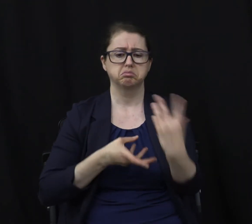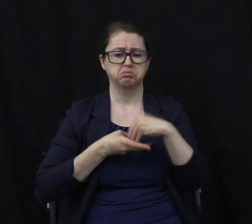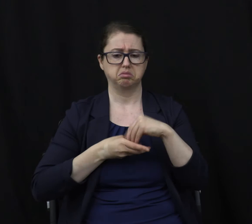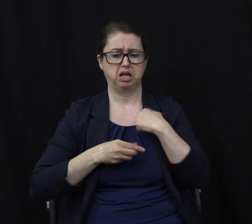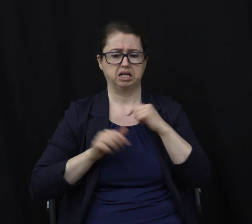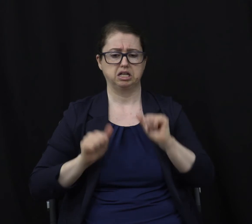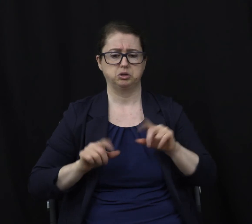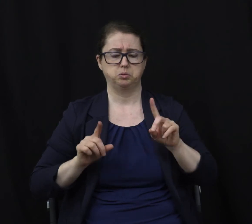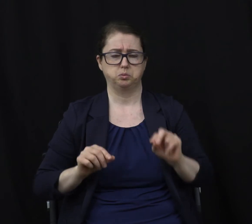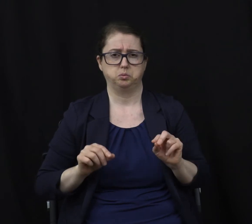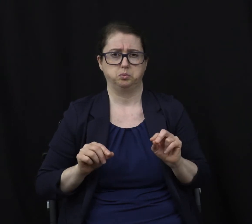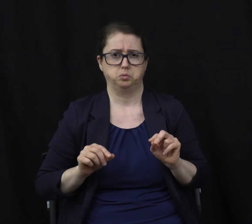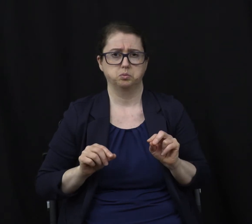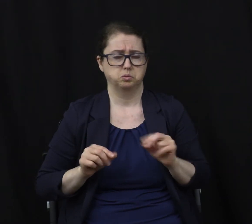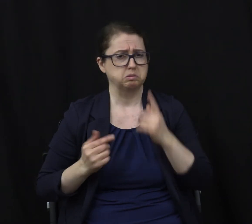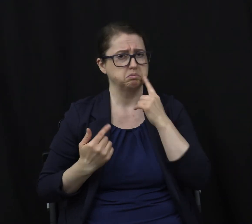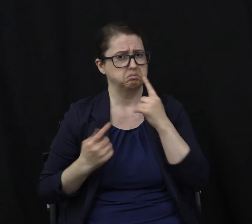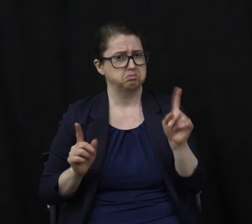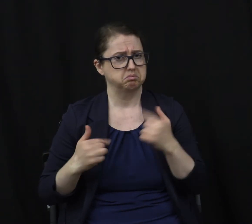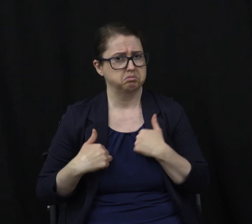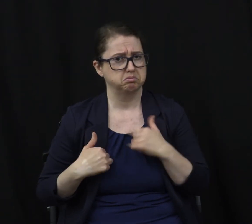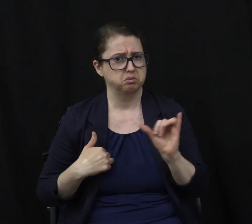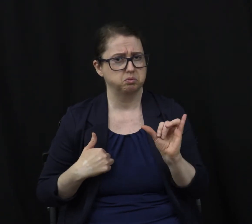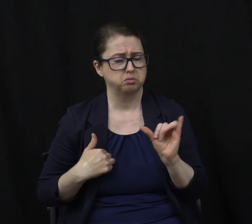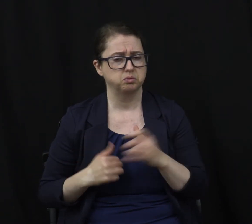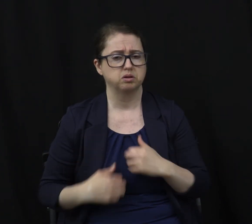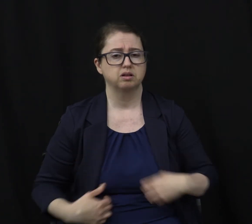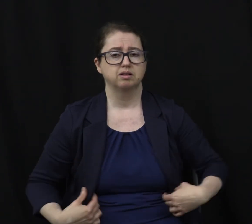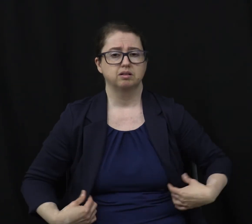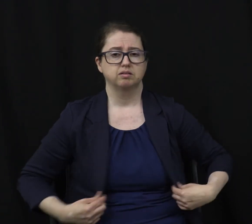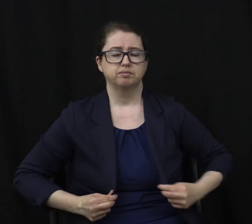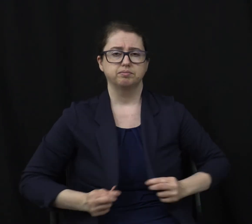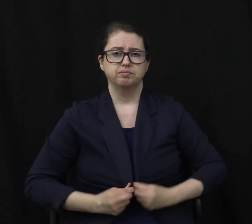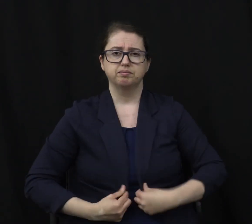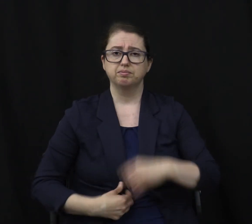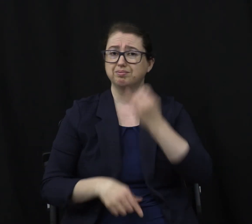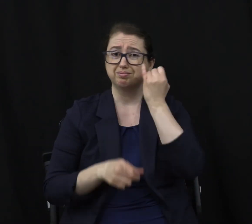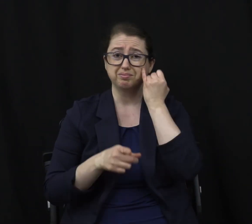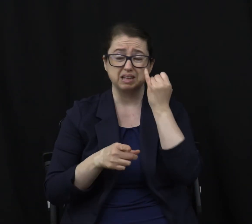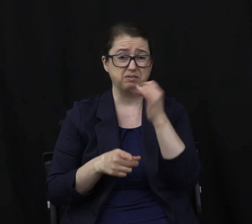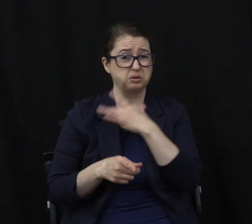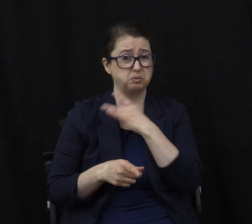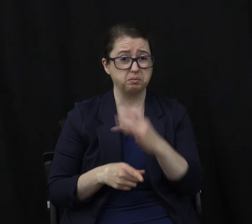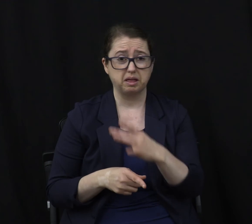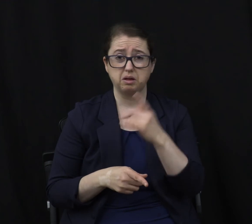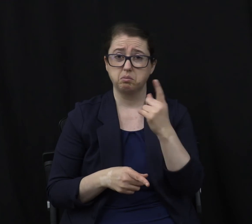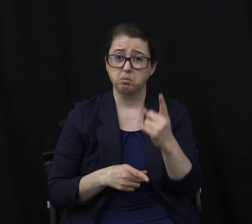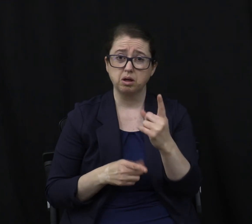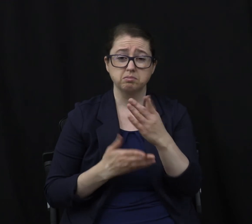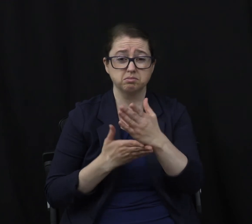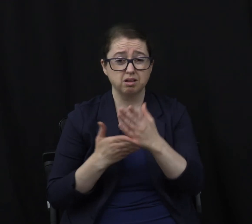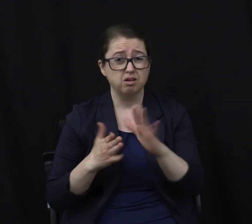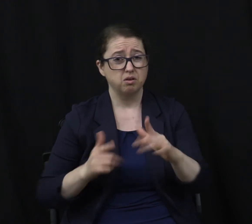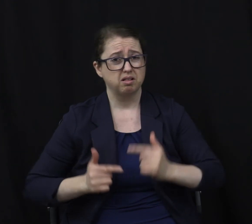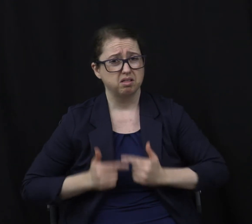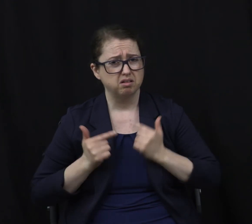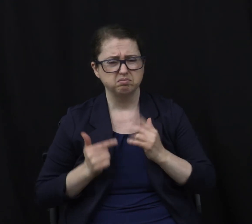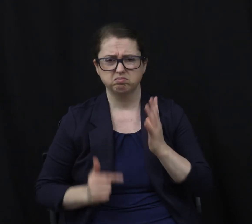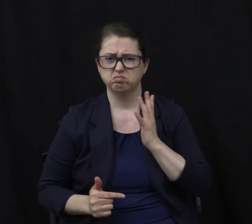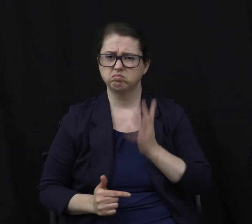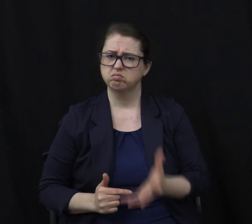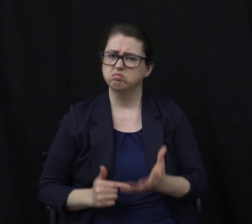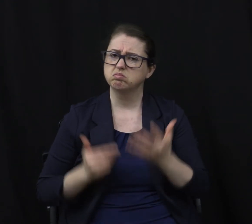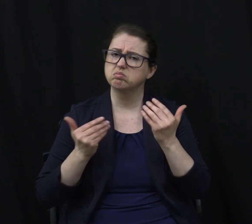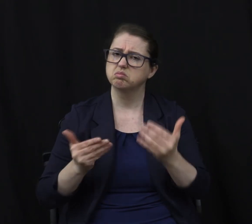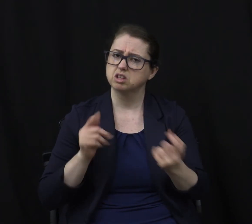work for you. If you don't like a certain area of your life, change it. Find someone that is successful in